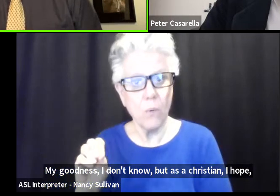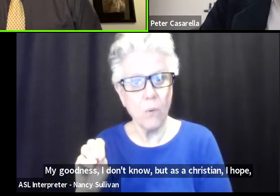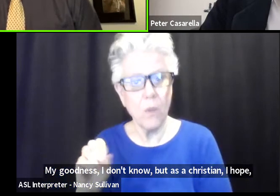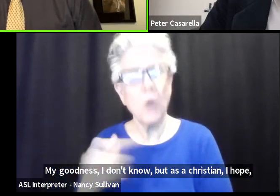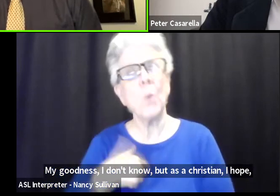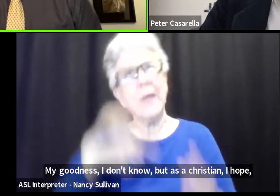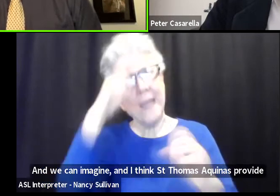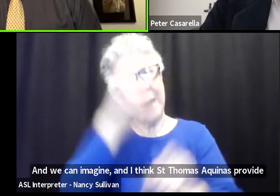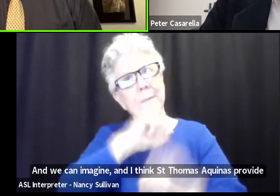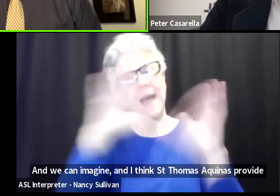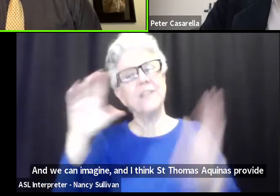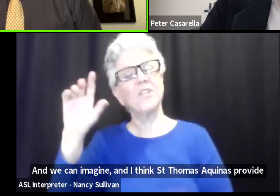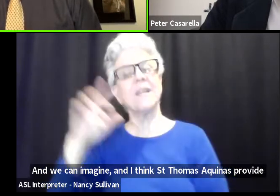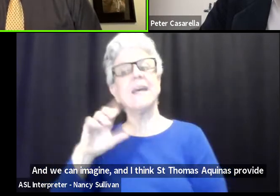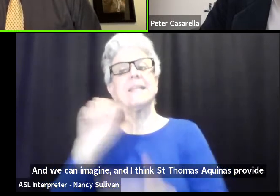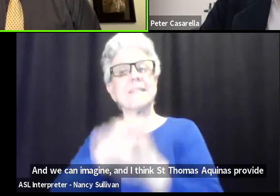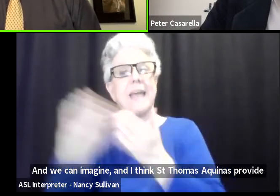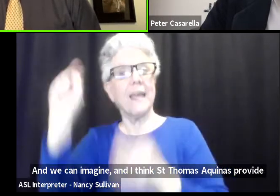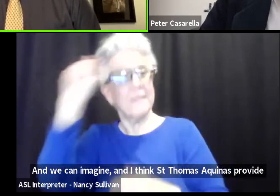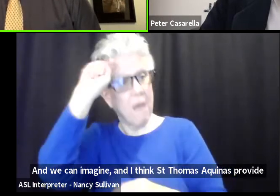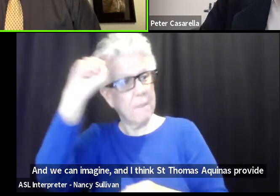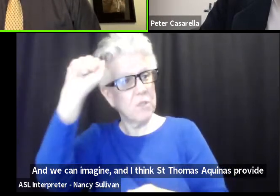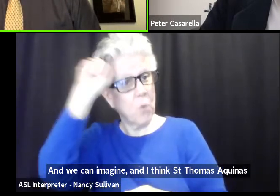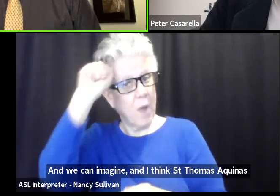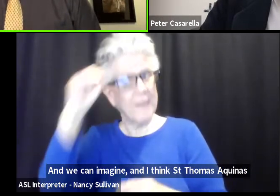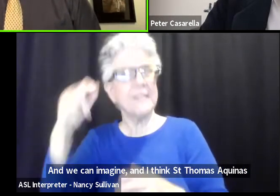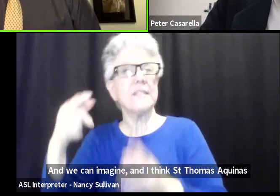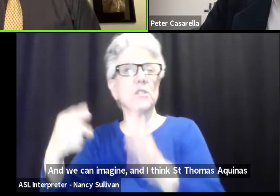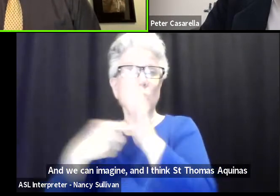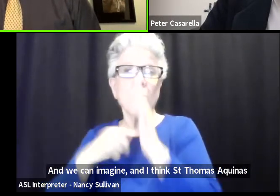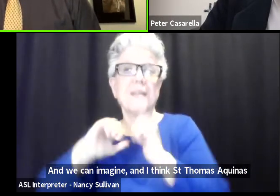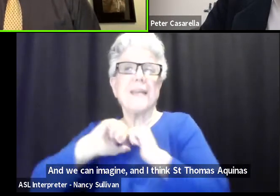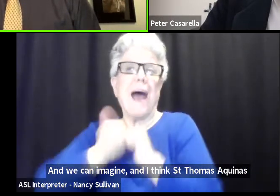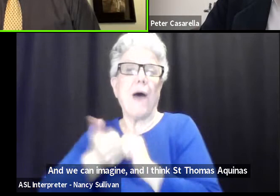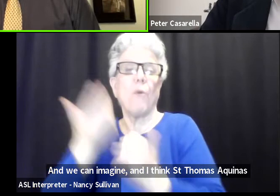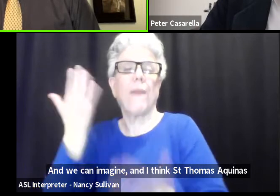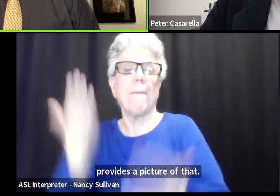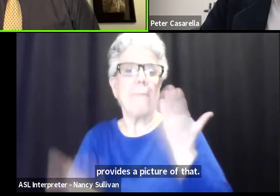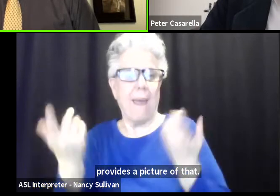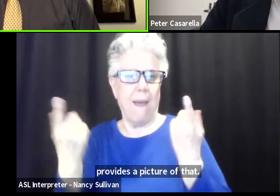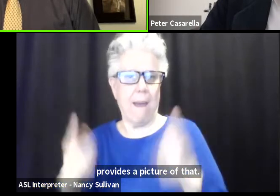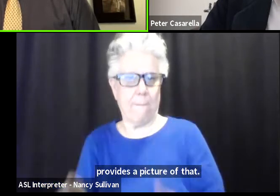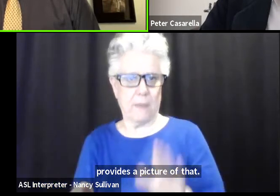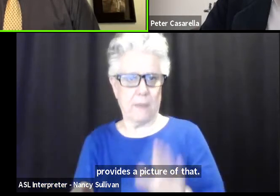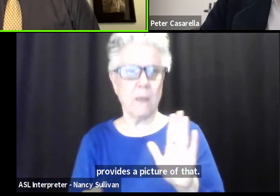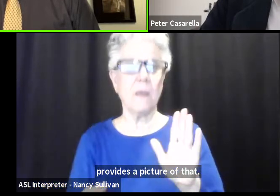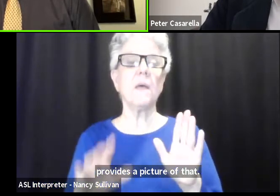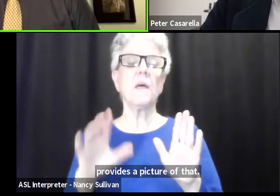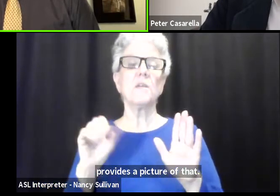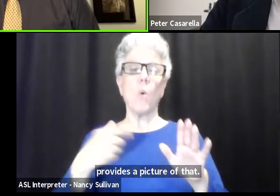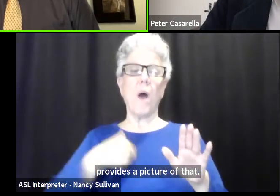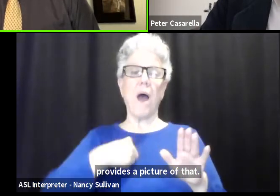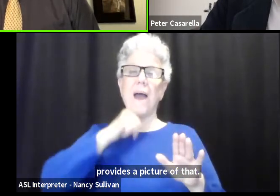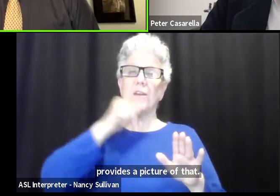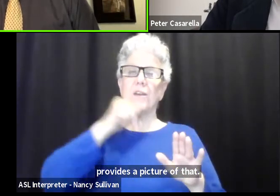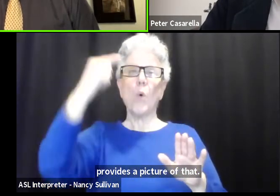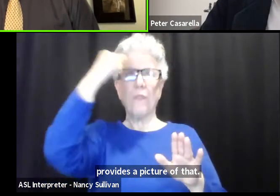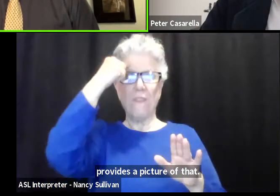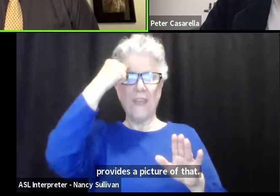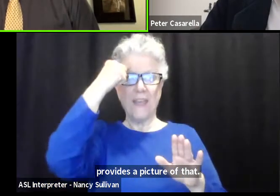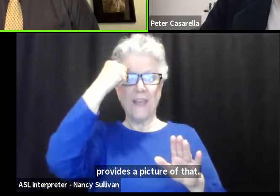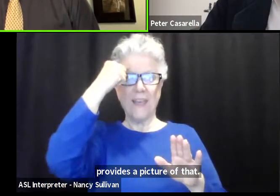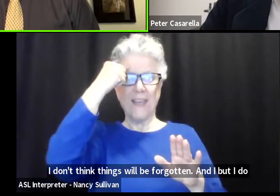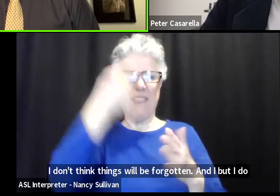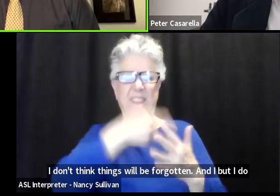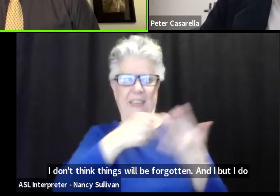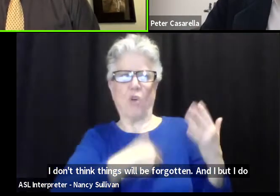Thomas Aquinas provides a picture of that. I don't think things will be forgotten,